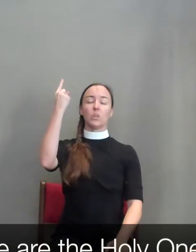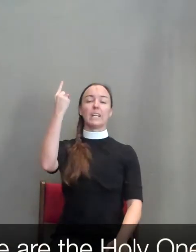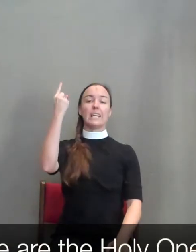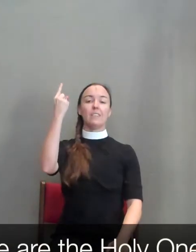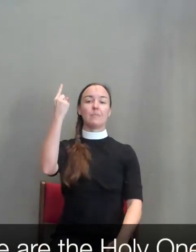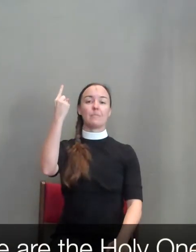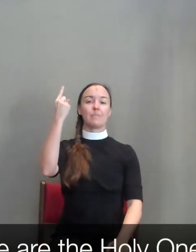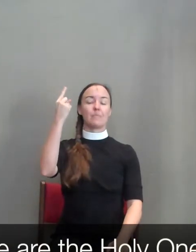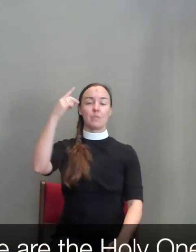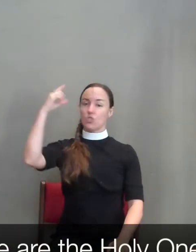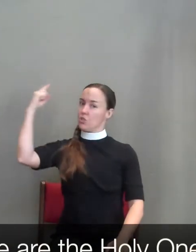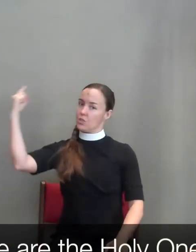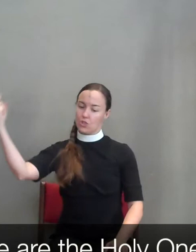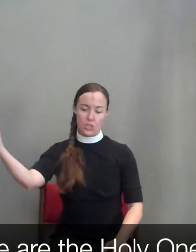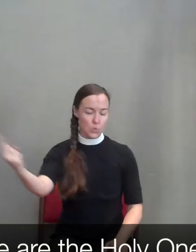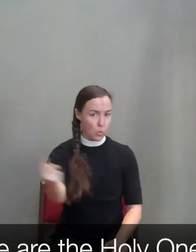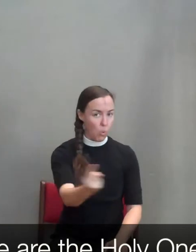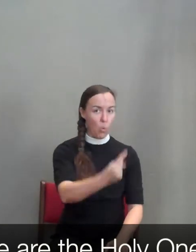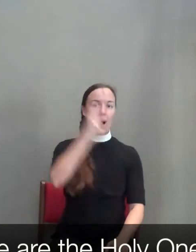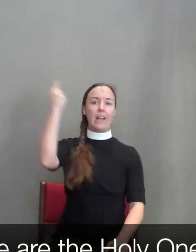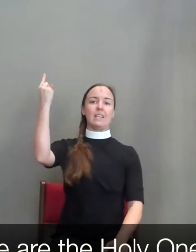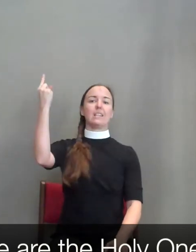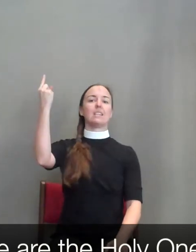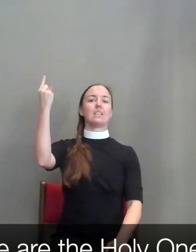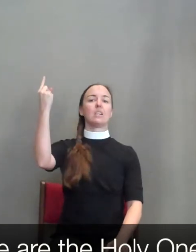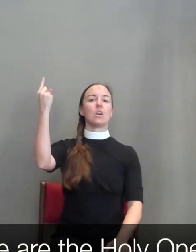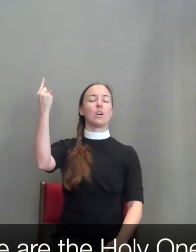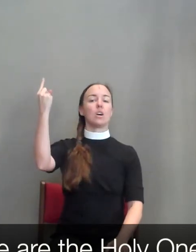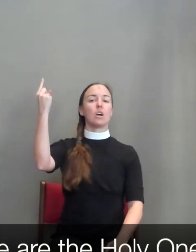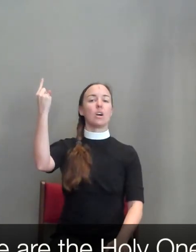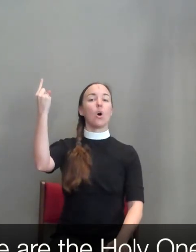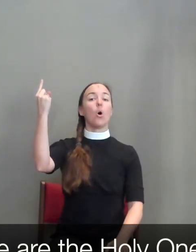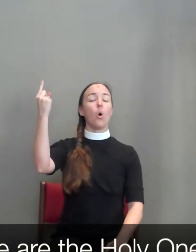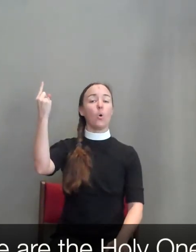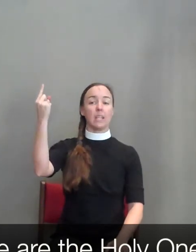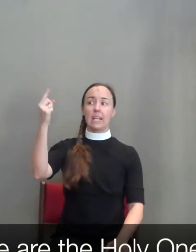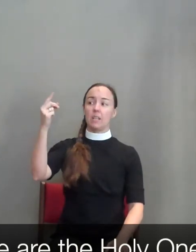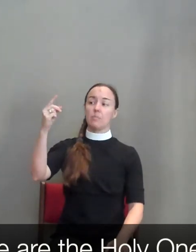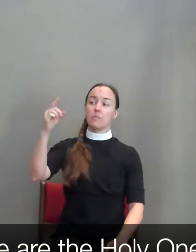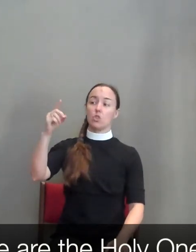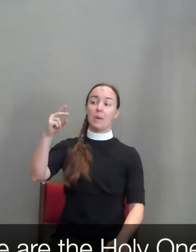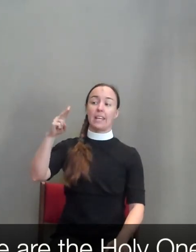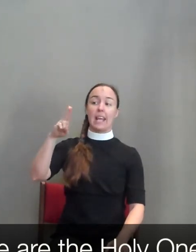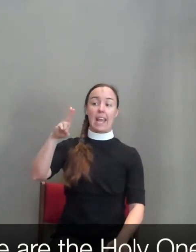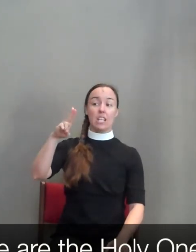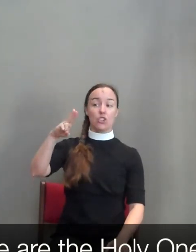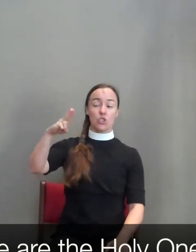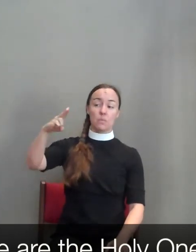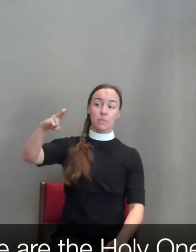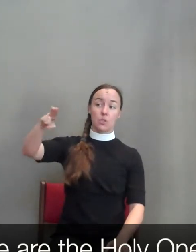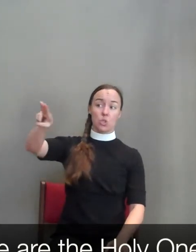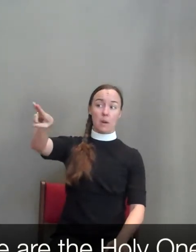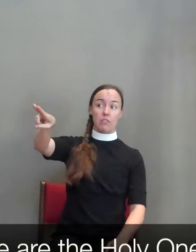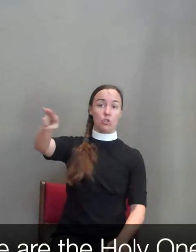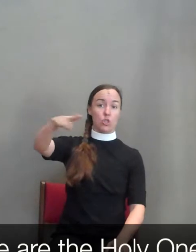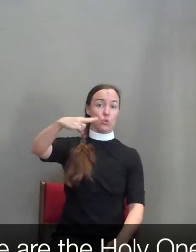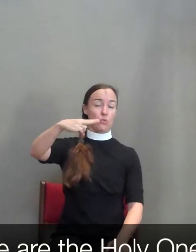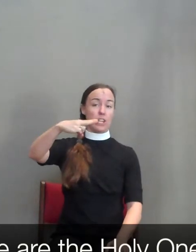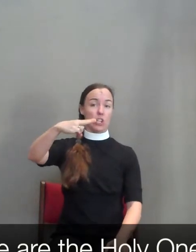Only, it's just one. Holy, you make an H, so you have your two